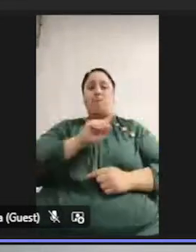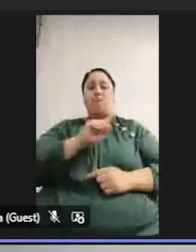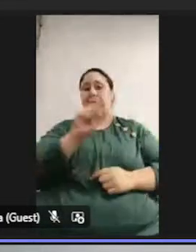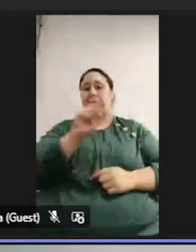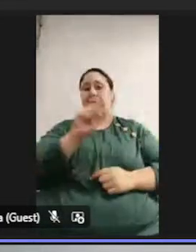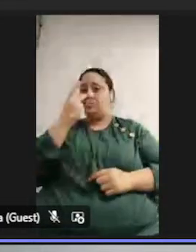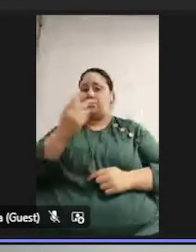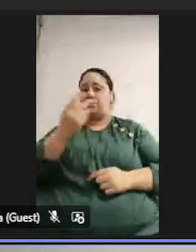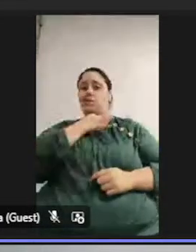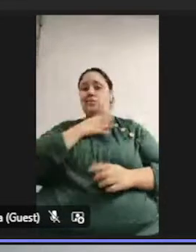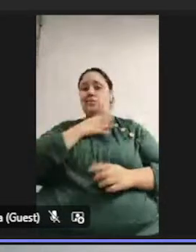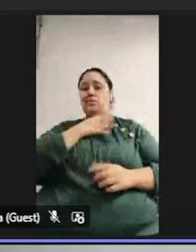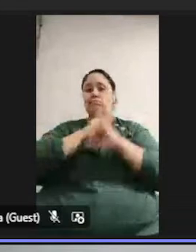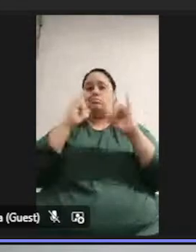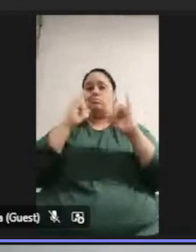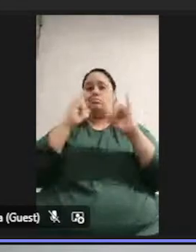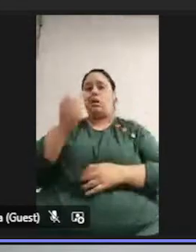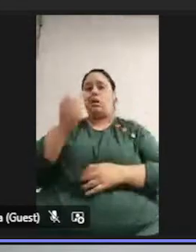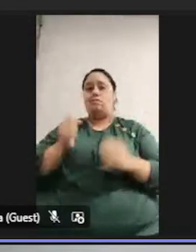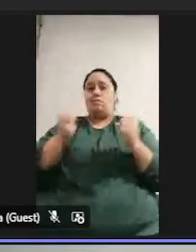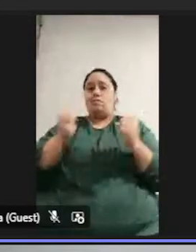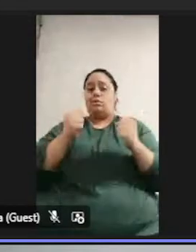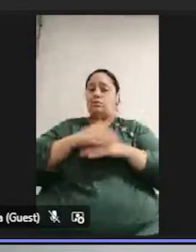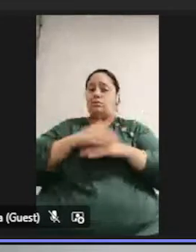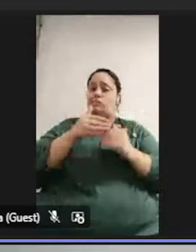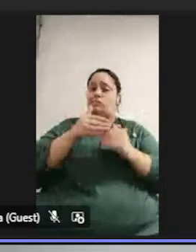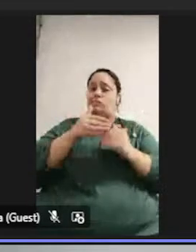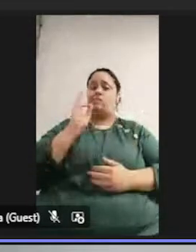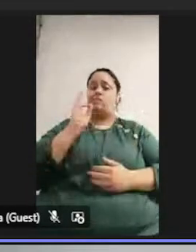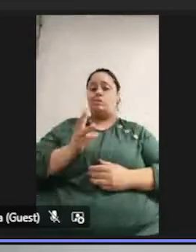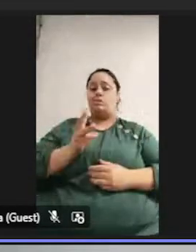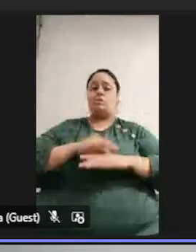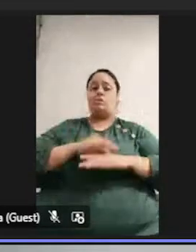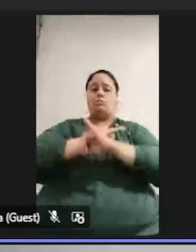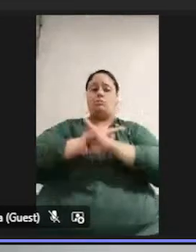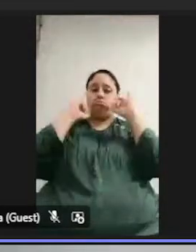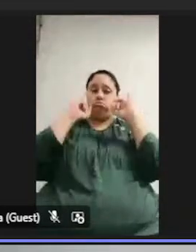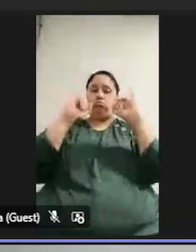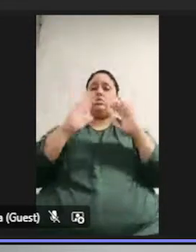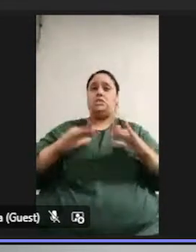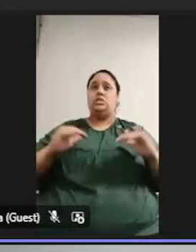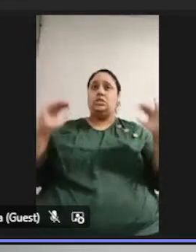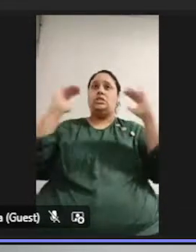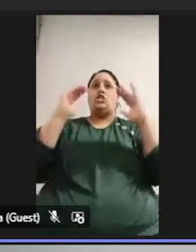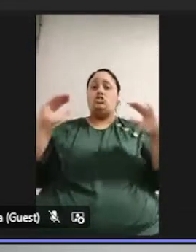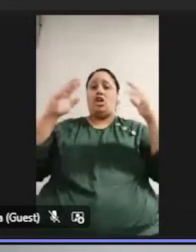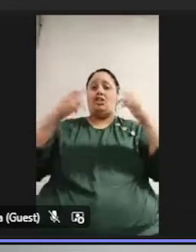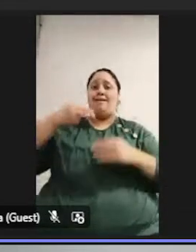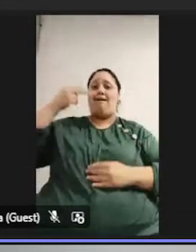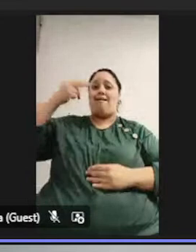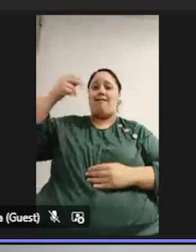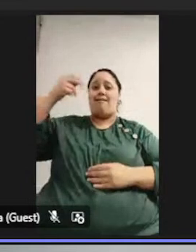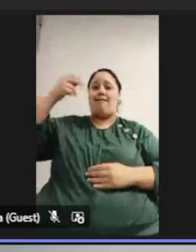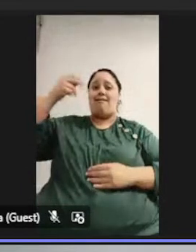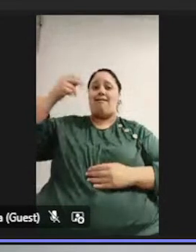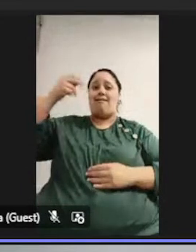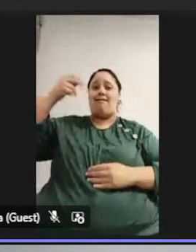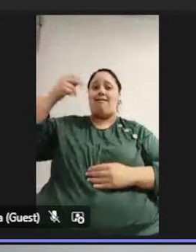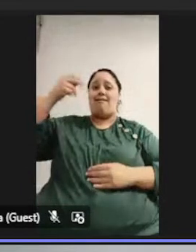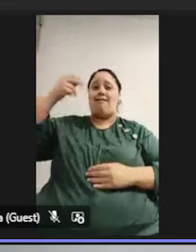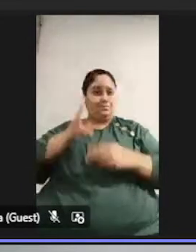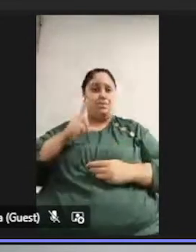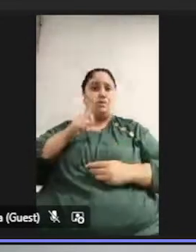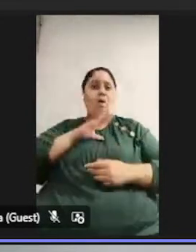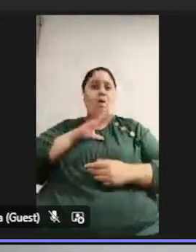in the winter we will find ourselves in deeper stages of load shedding, just given the fact the availability